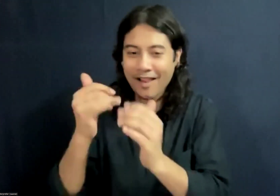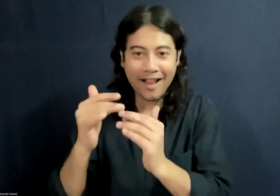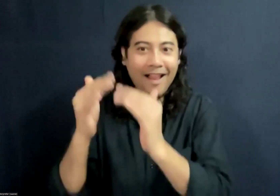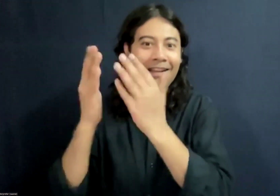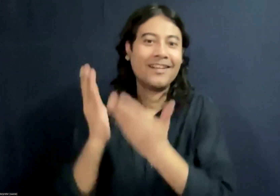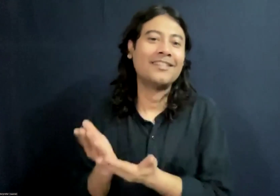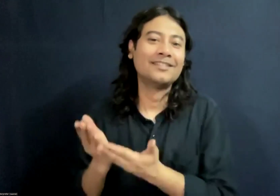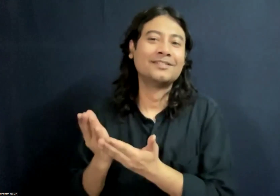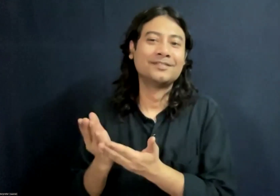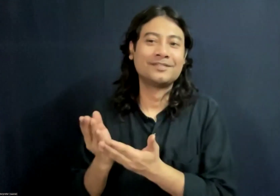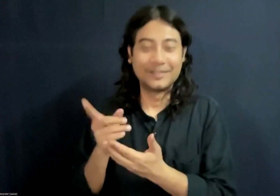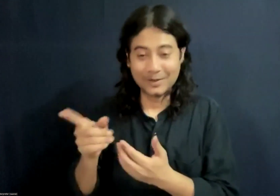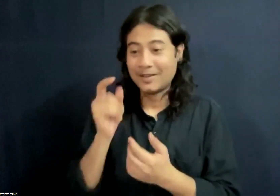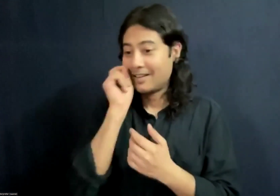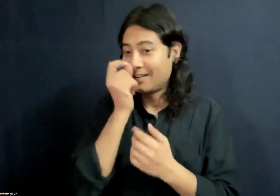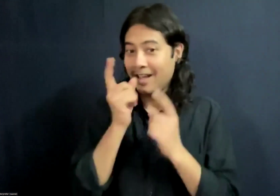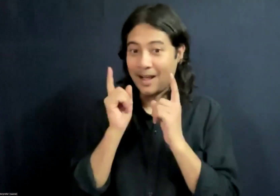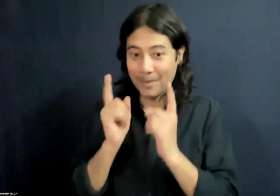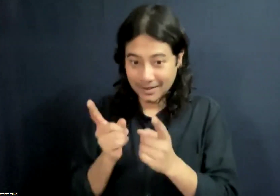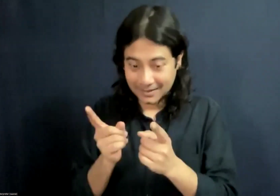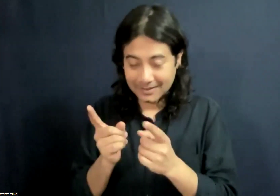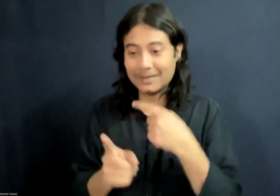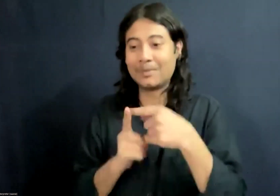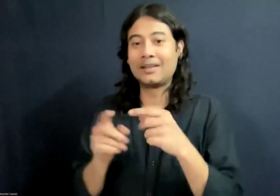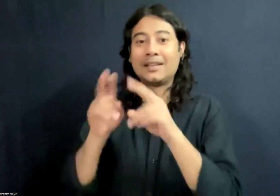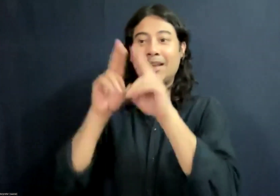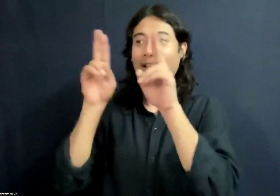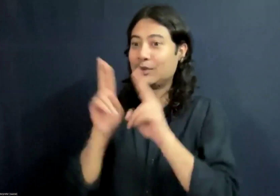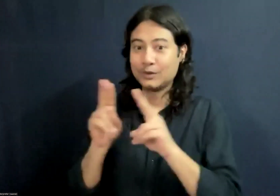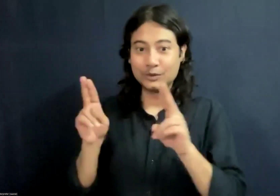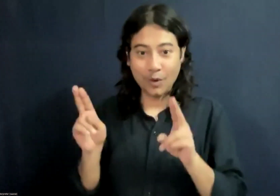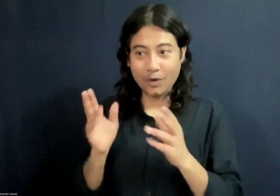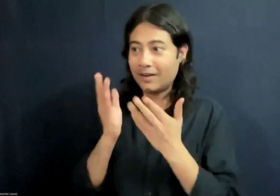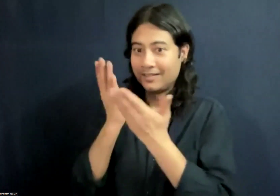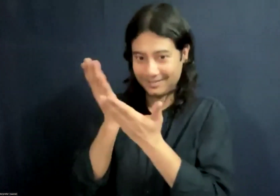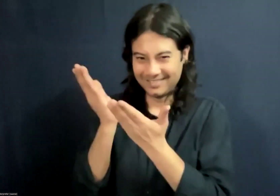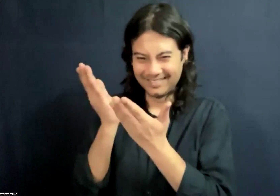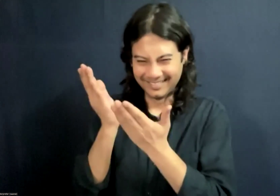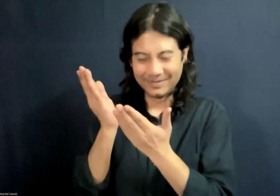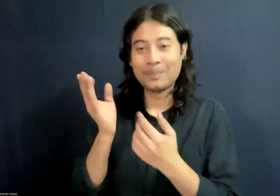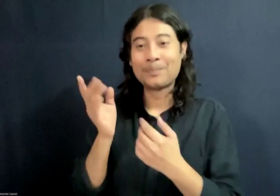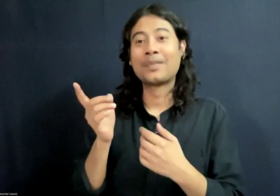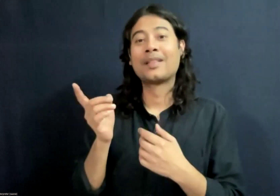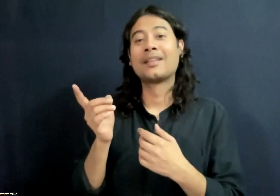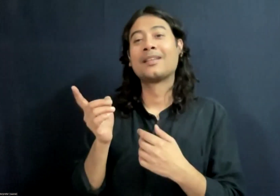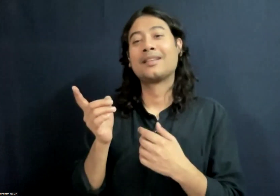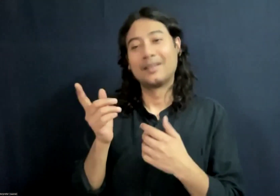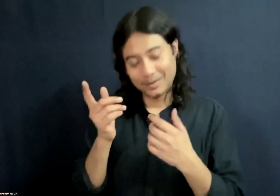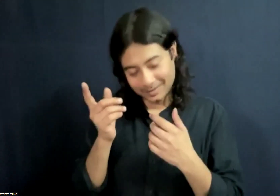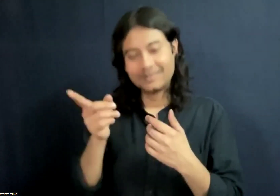the side of ISKCON, we wanted to send all the people who are helping in making reels one small